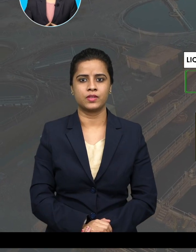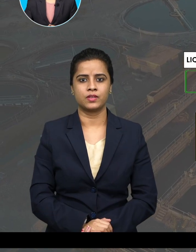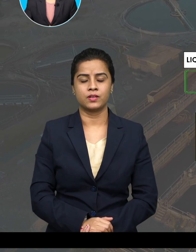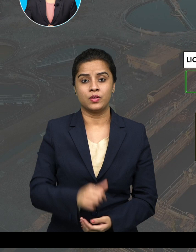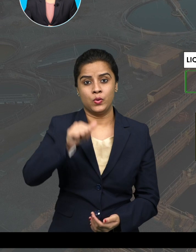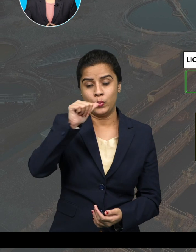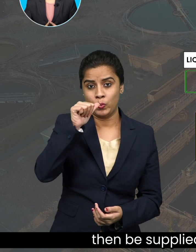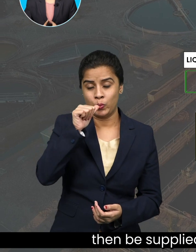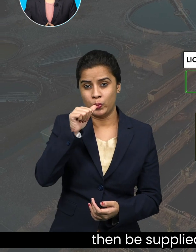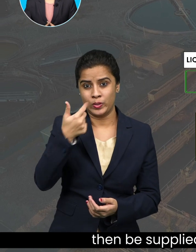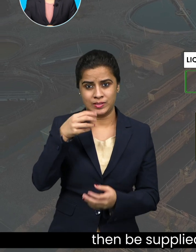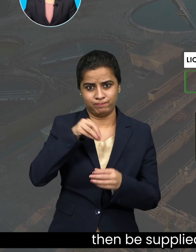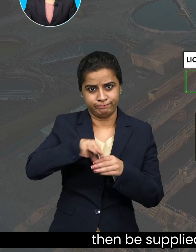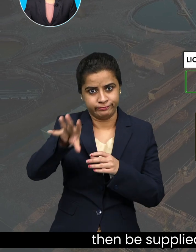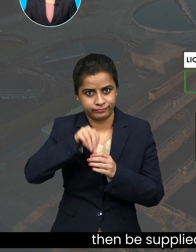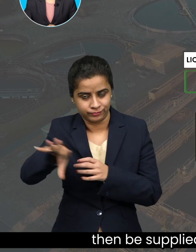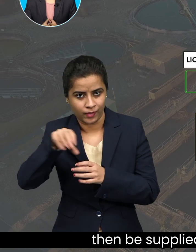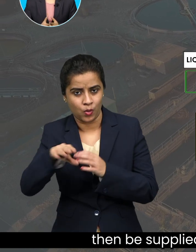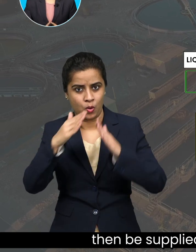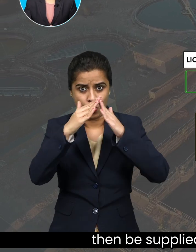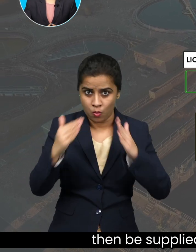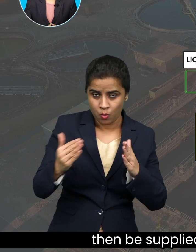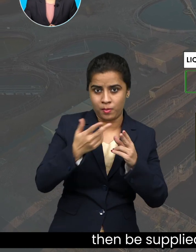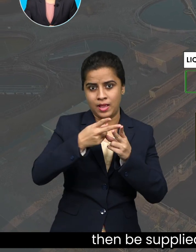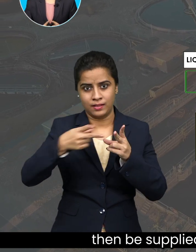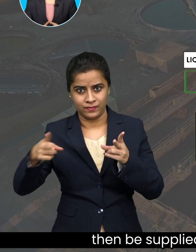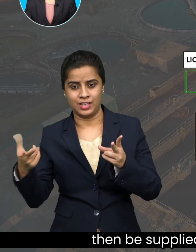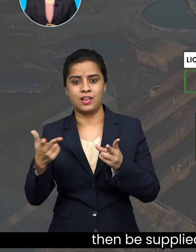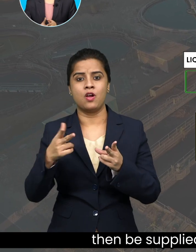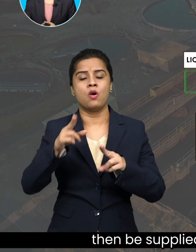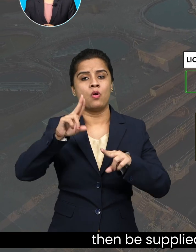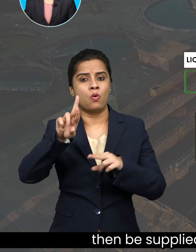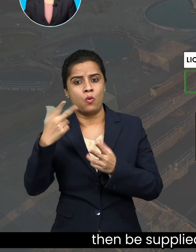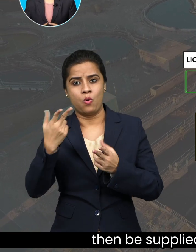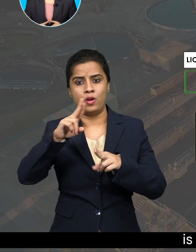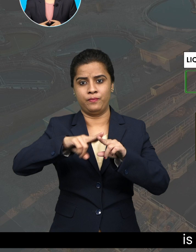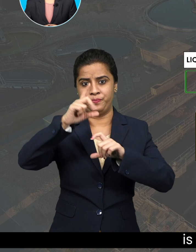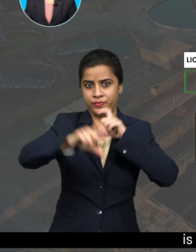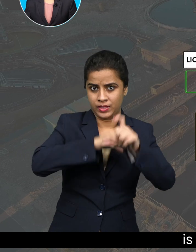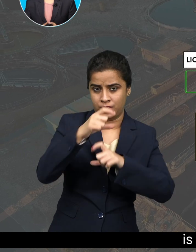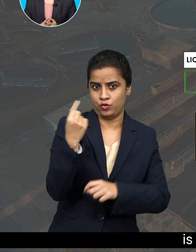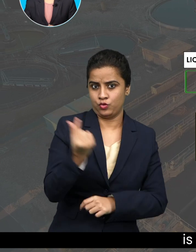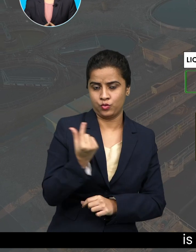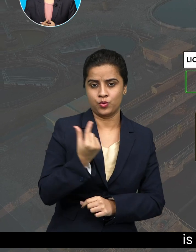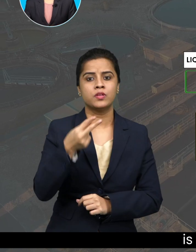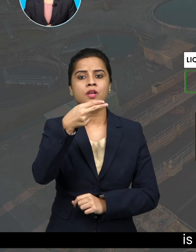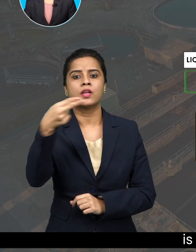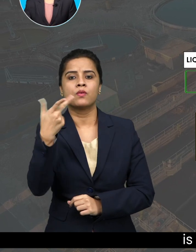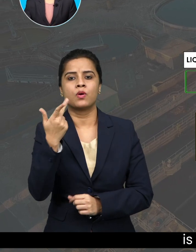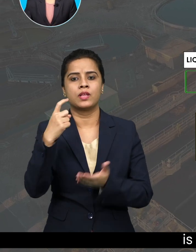The water will then be supplied for domestic or industrial purposes. Is called